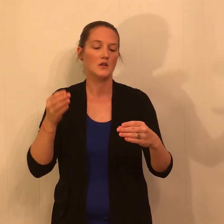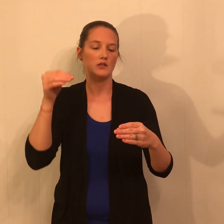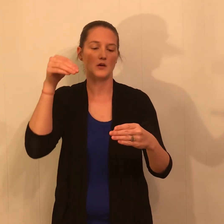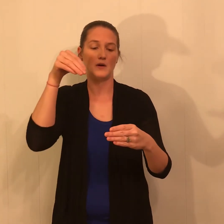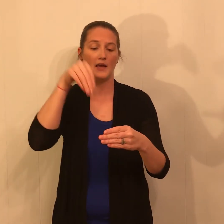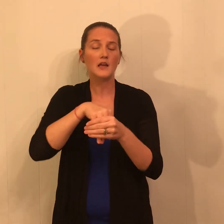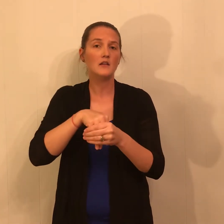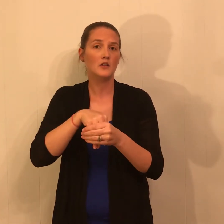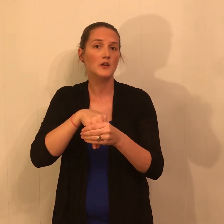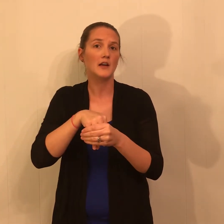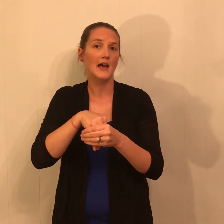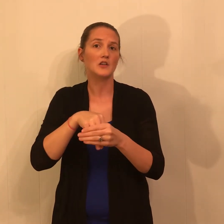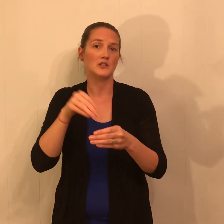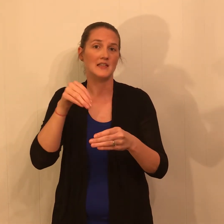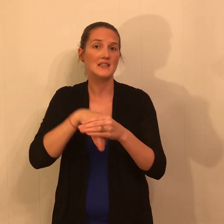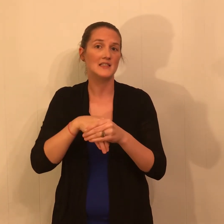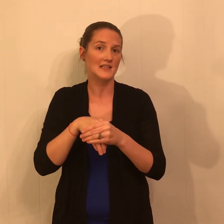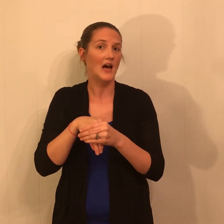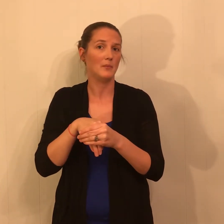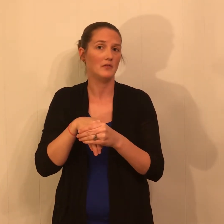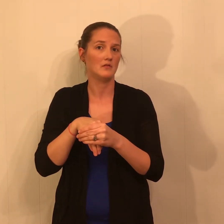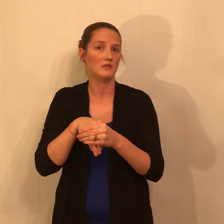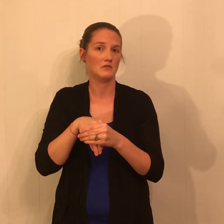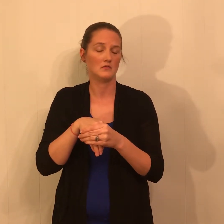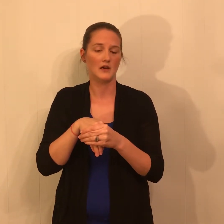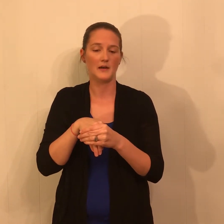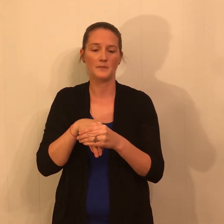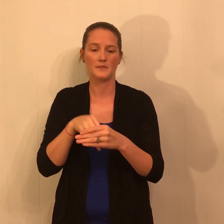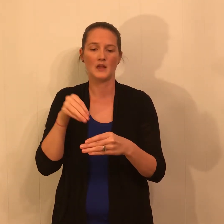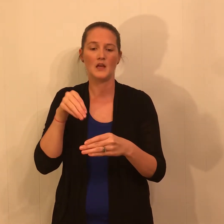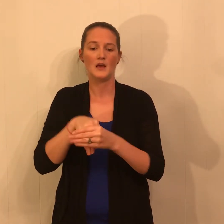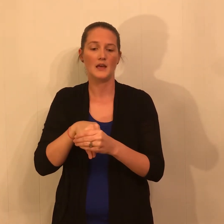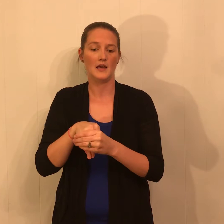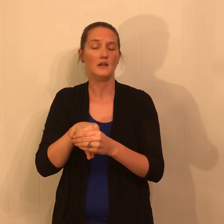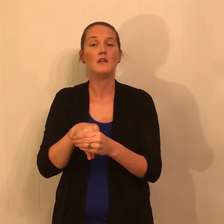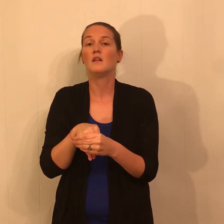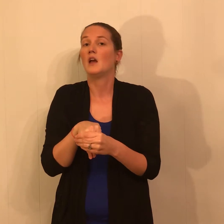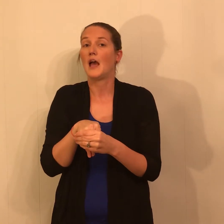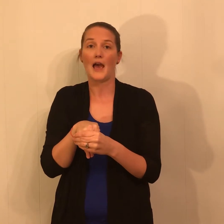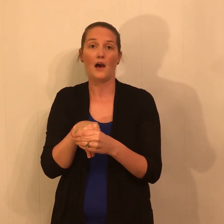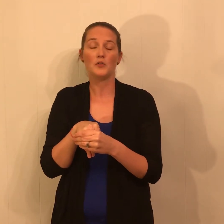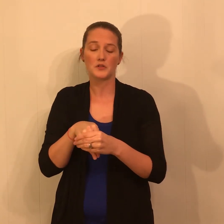So in, you're going to actually stop. Okay? In, out.